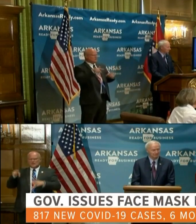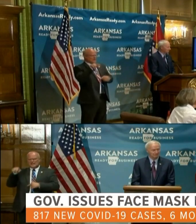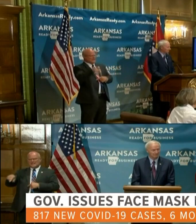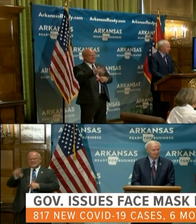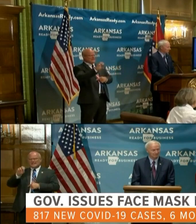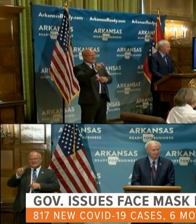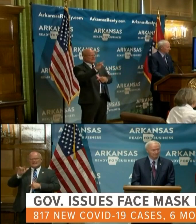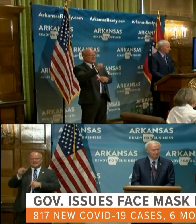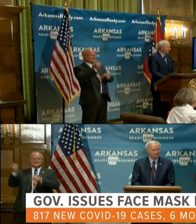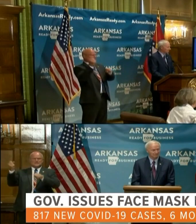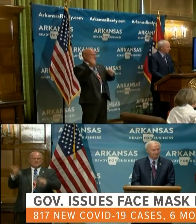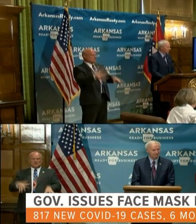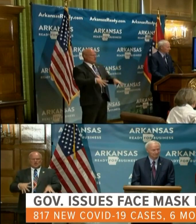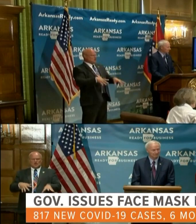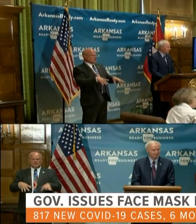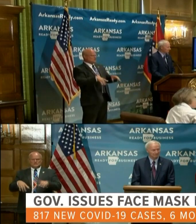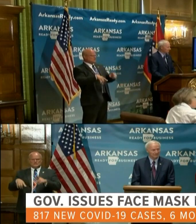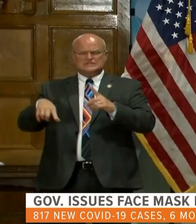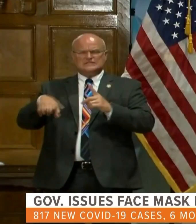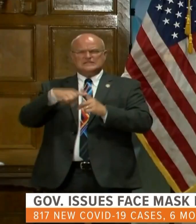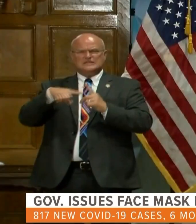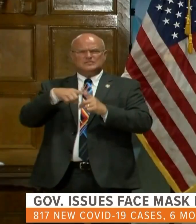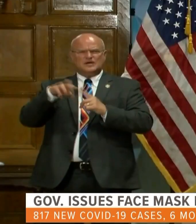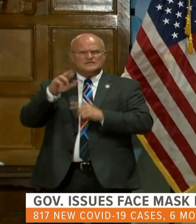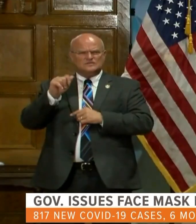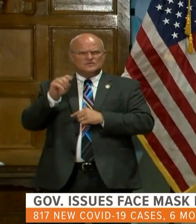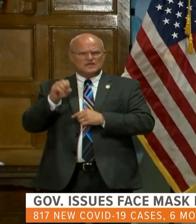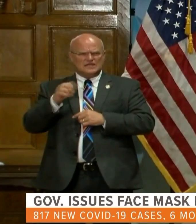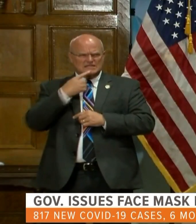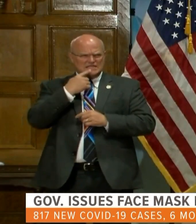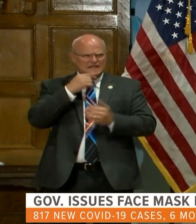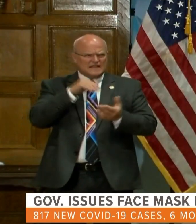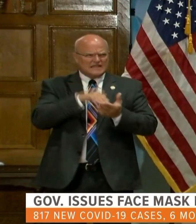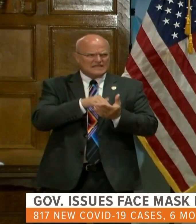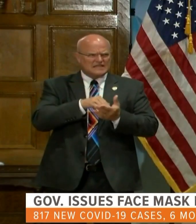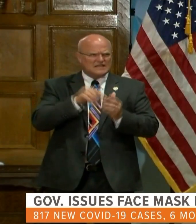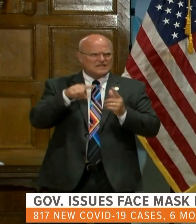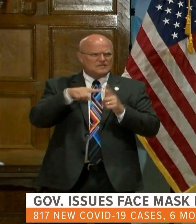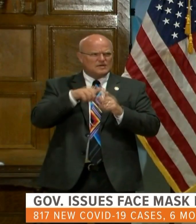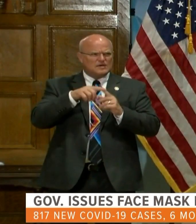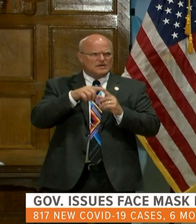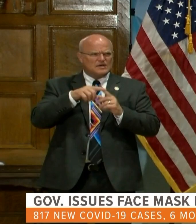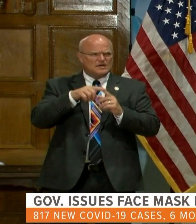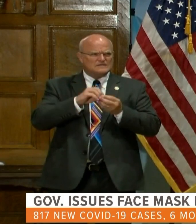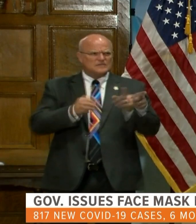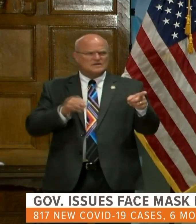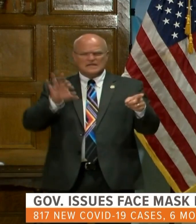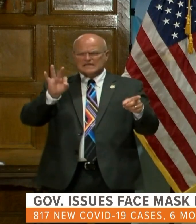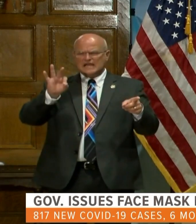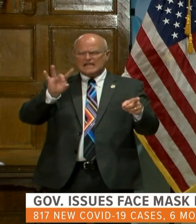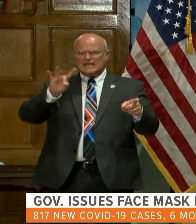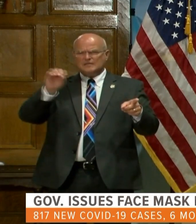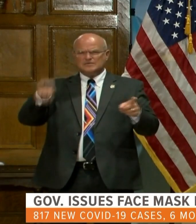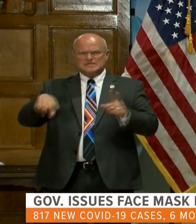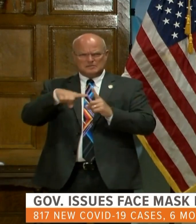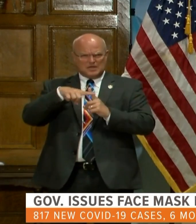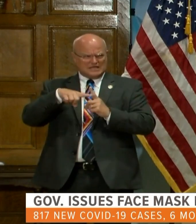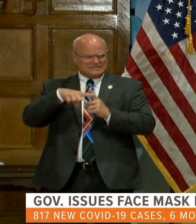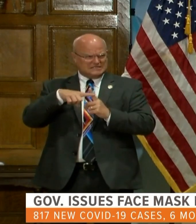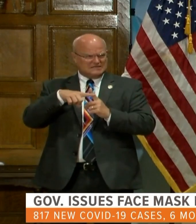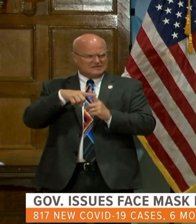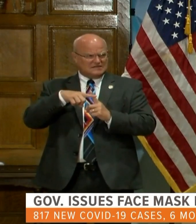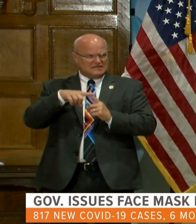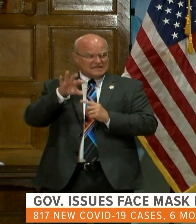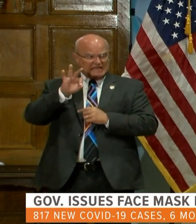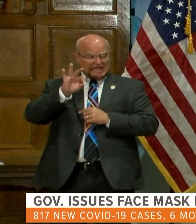county to cause such high percent positive rates? Would you repeat the positive numbers? Yeah, it was 98% positive